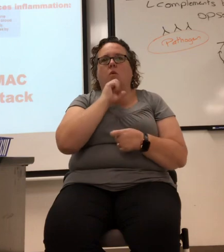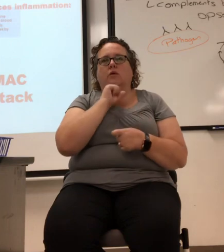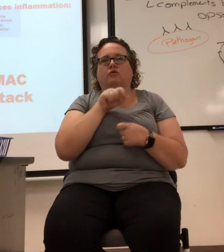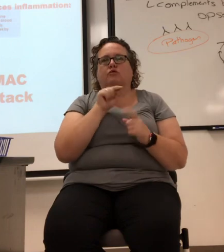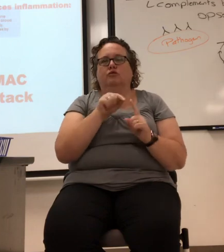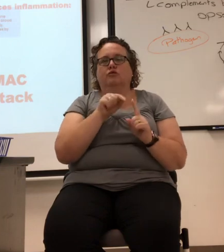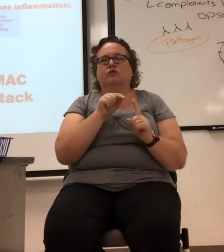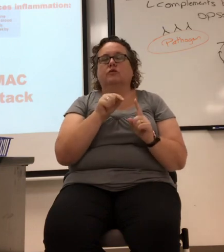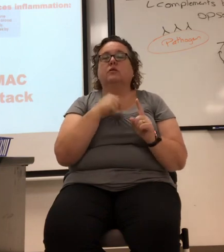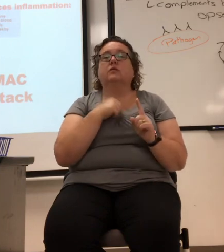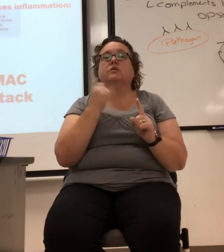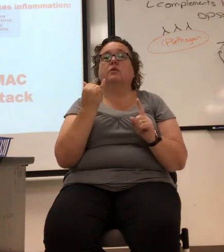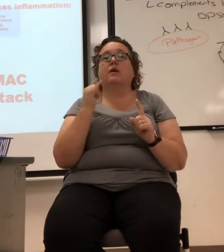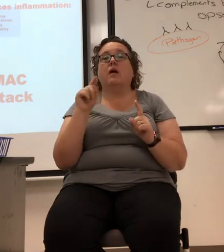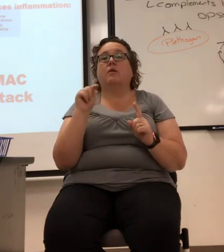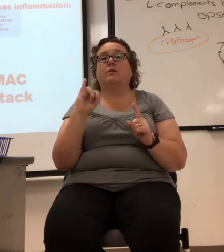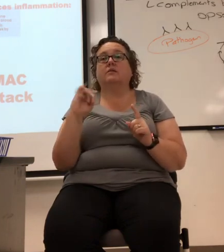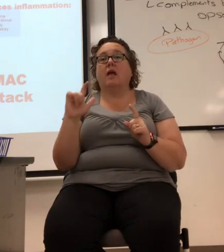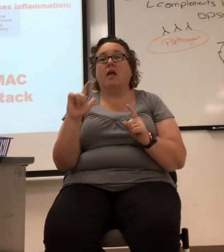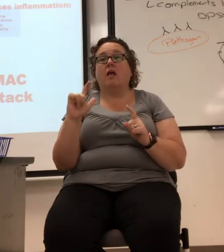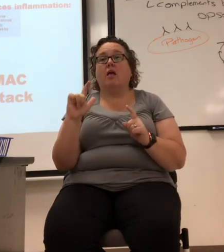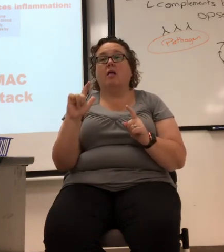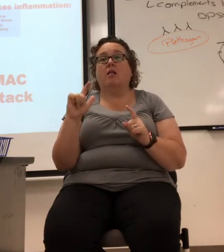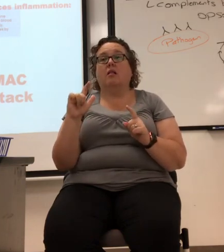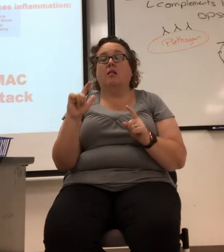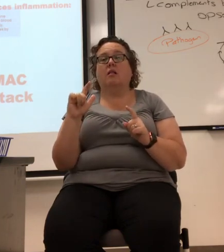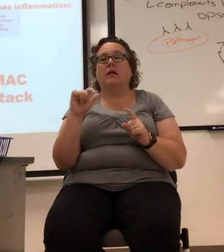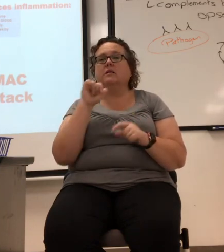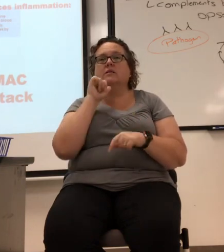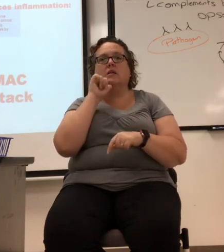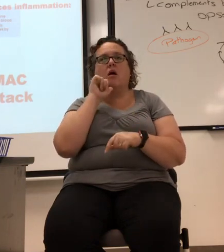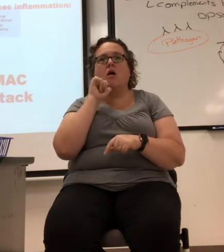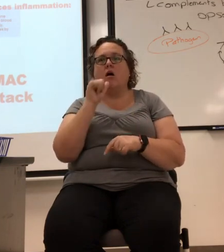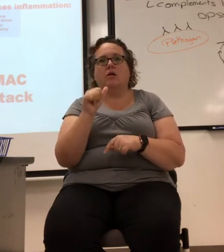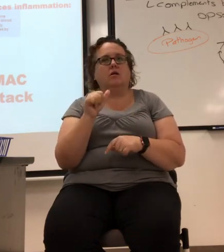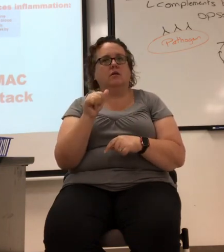tail is a non-specific end.